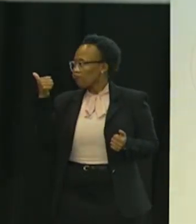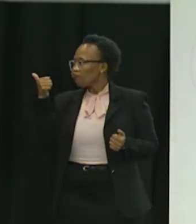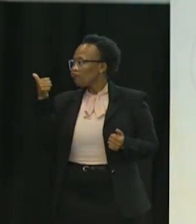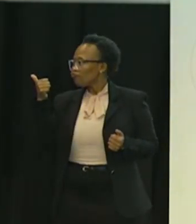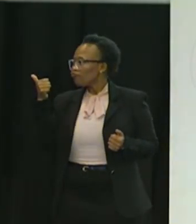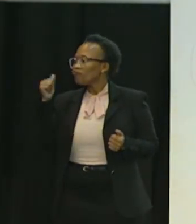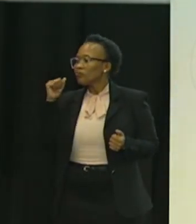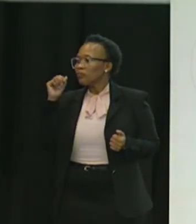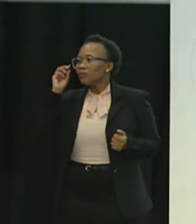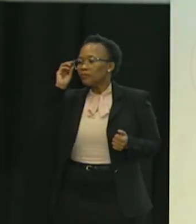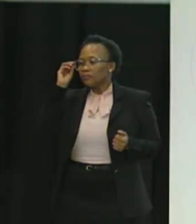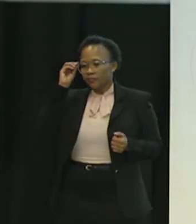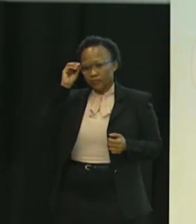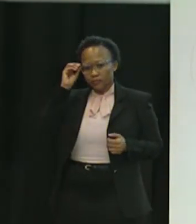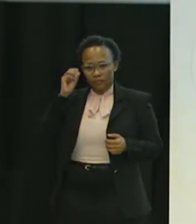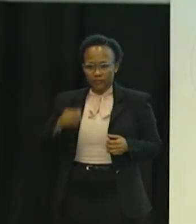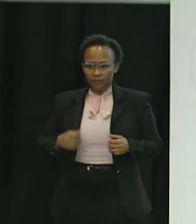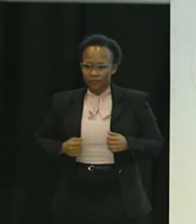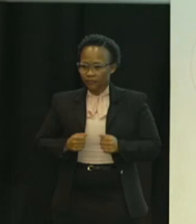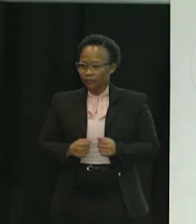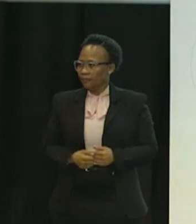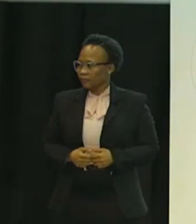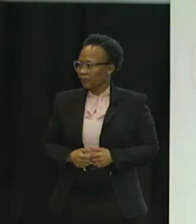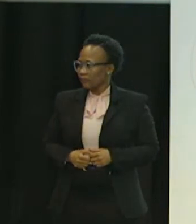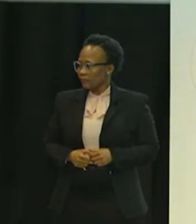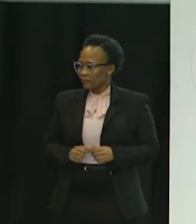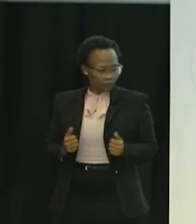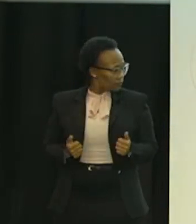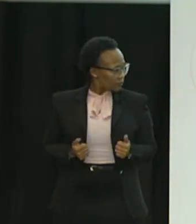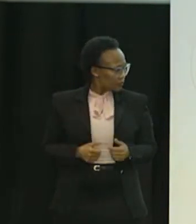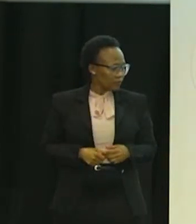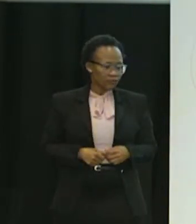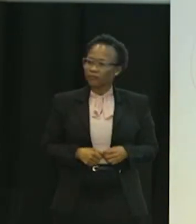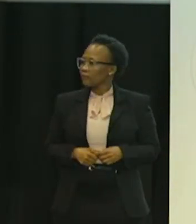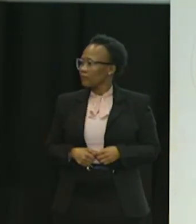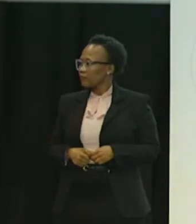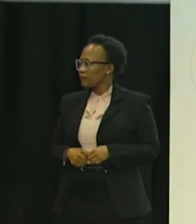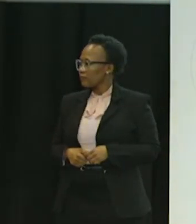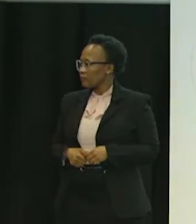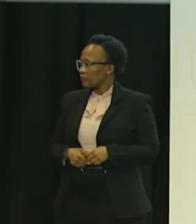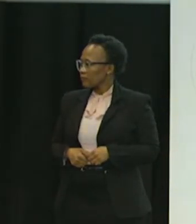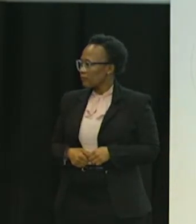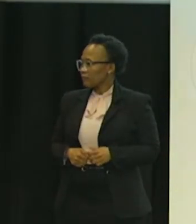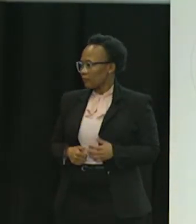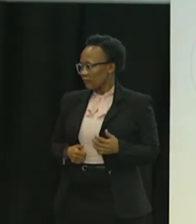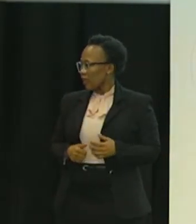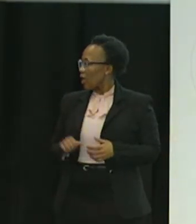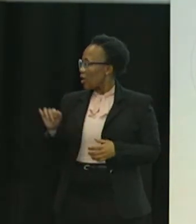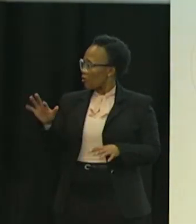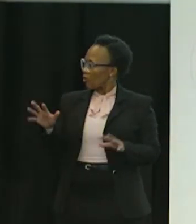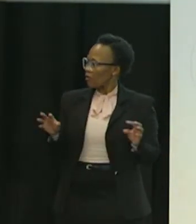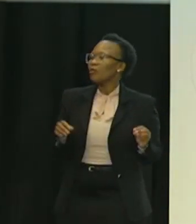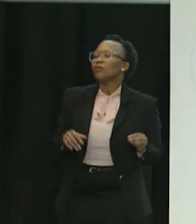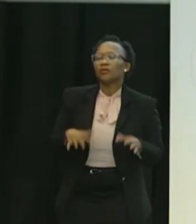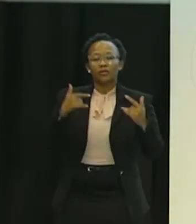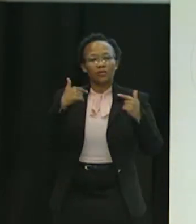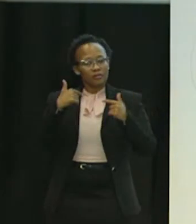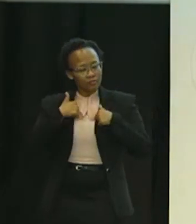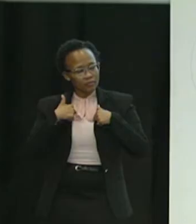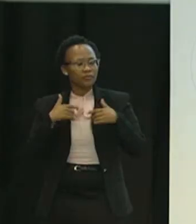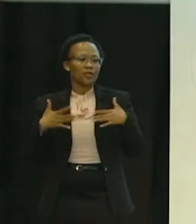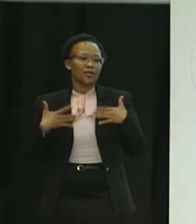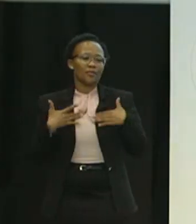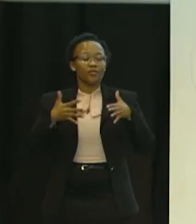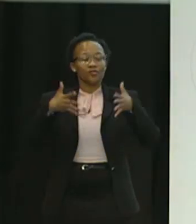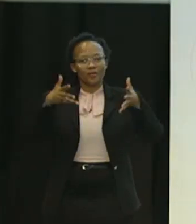calling and for this great involvement, great engagement with the different partners. I'm really happy to be here.